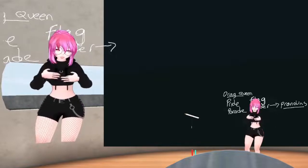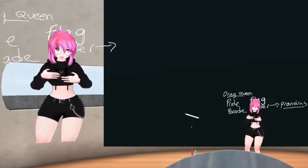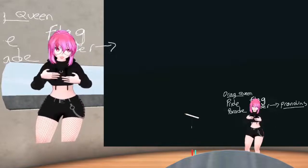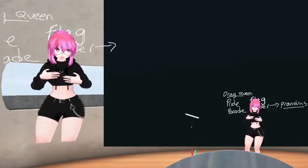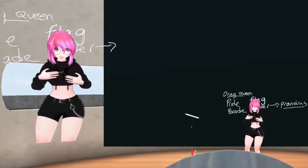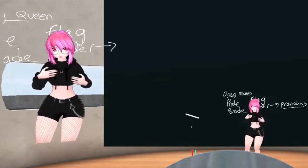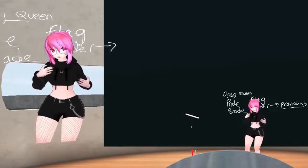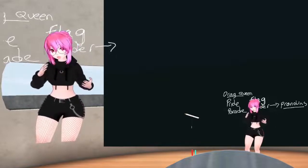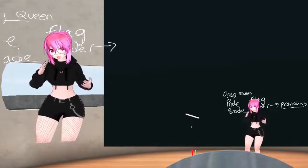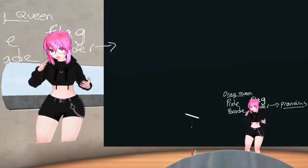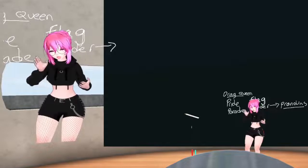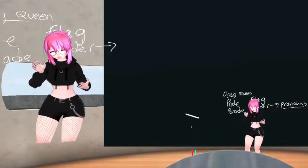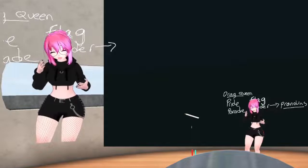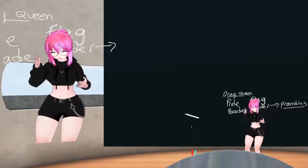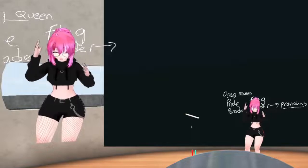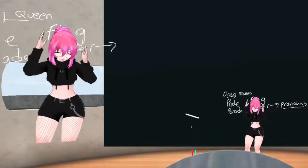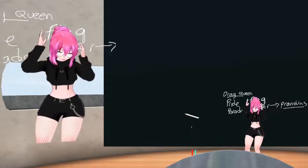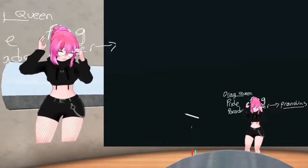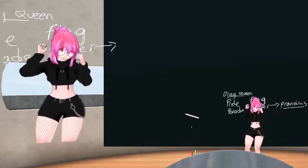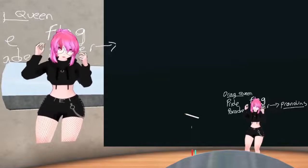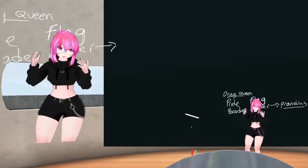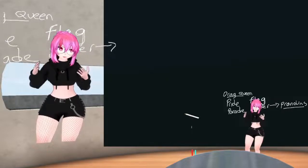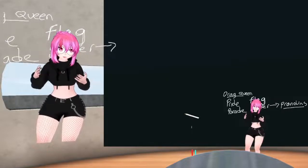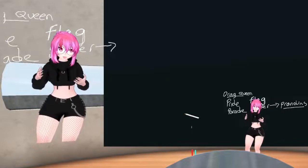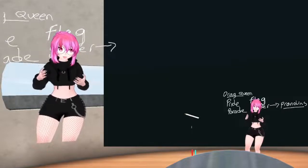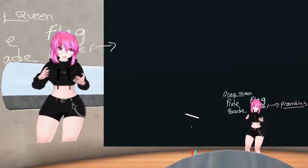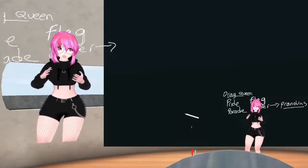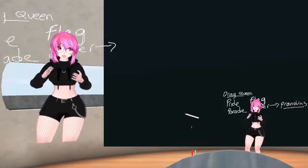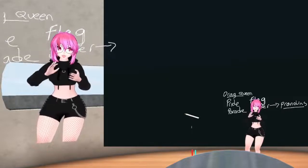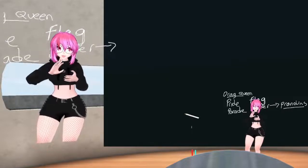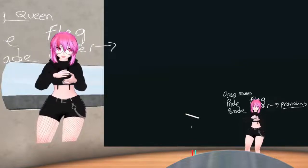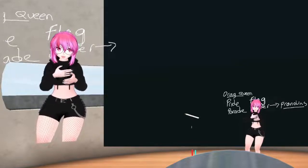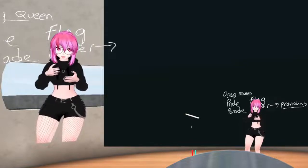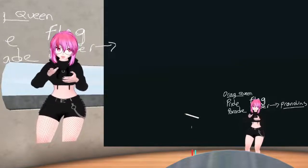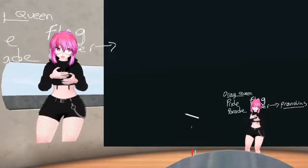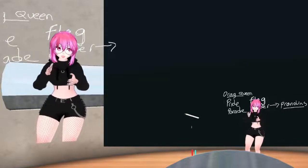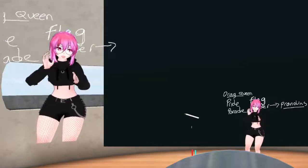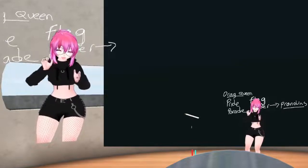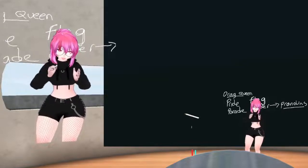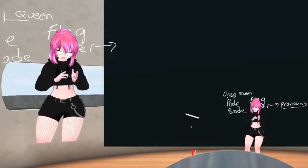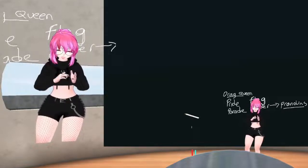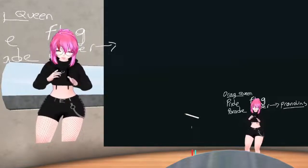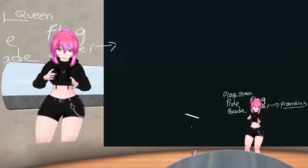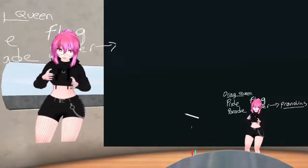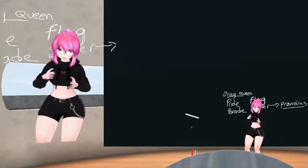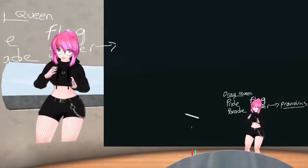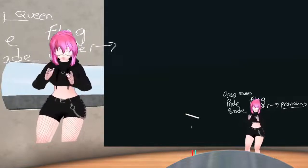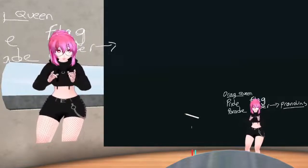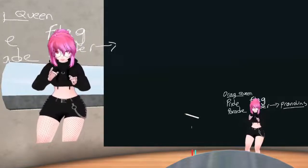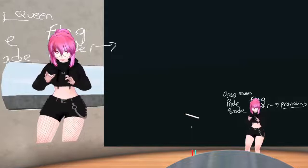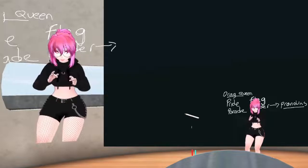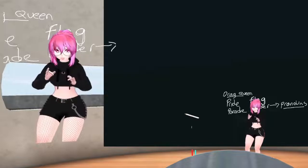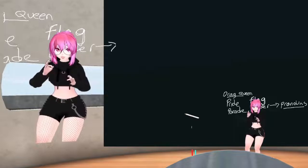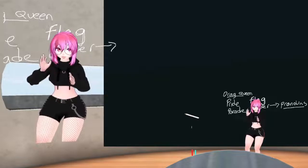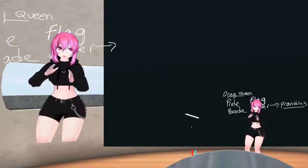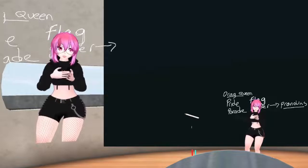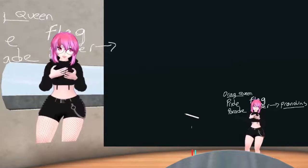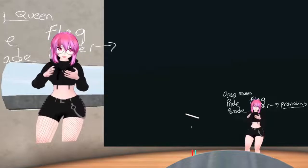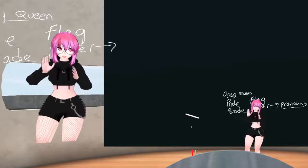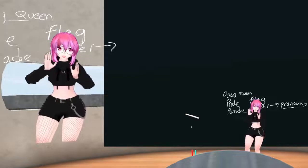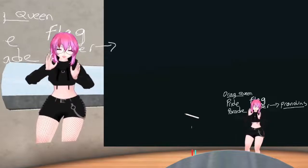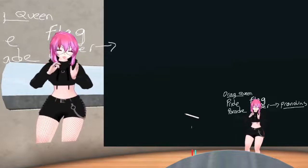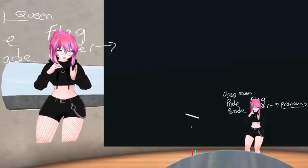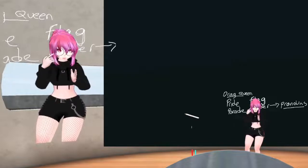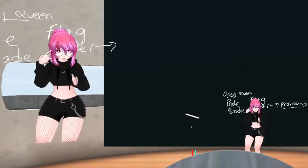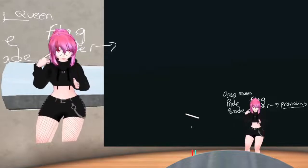and he has a blue hat. So I'm painting a picture into whoever I'm speaking to. I'm painting